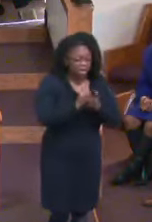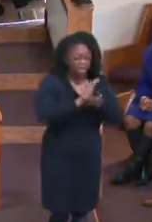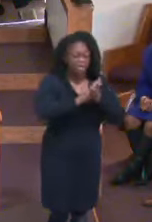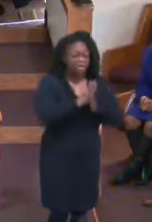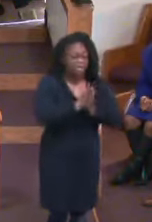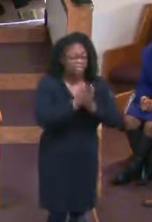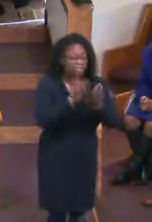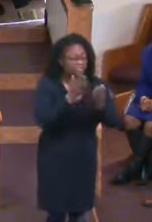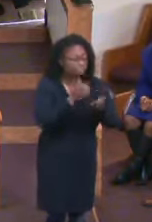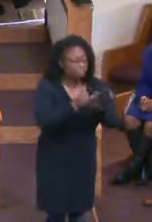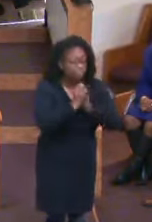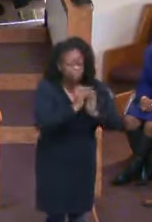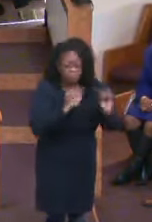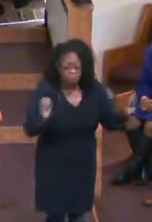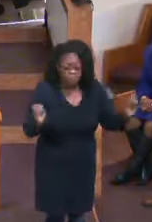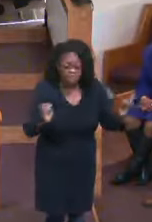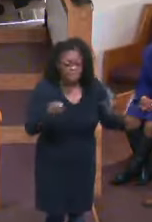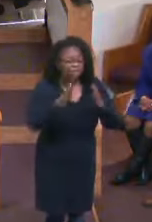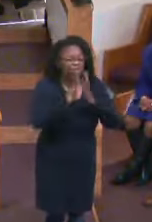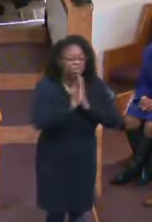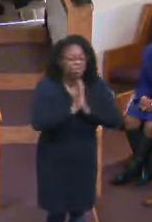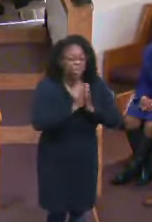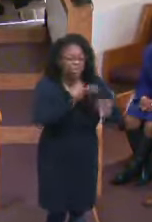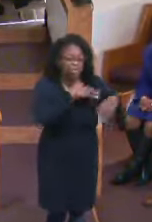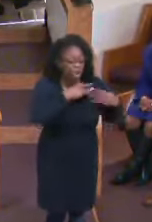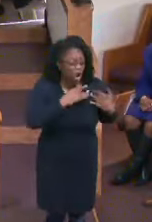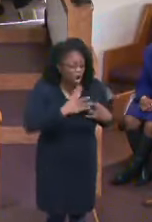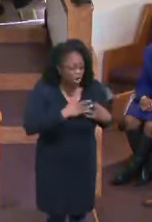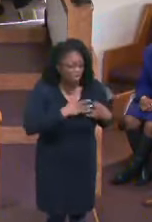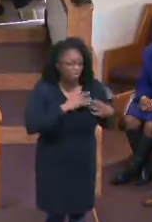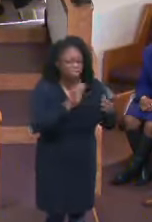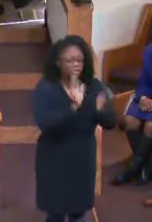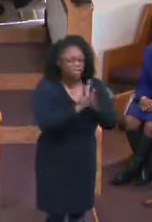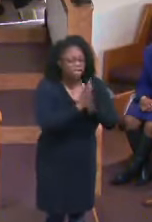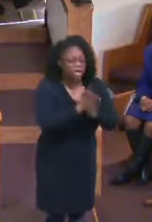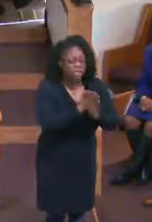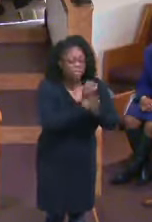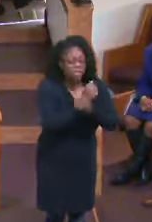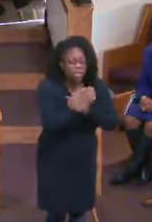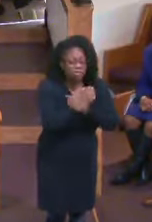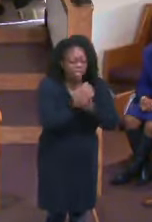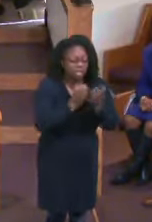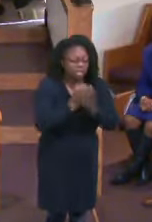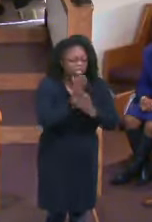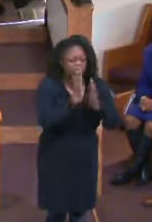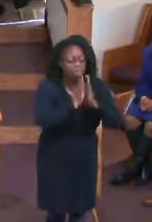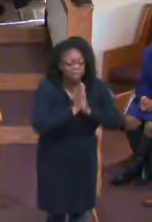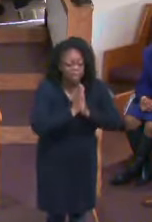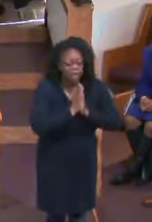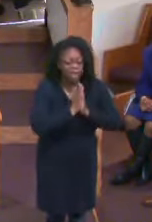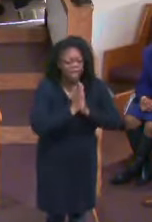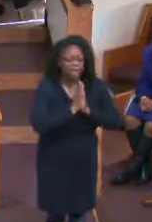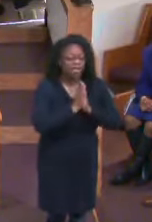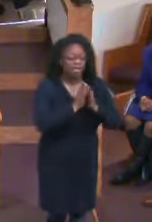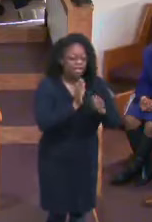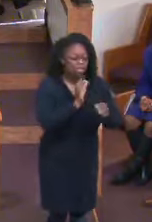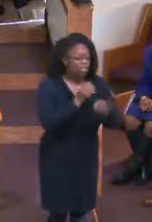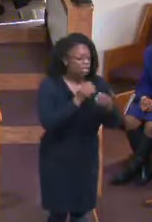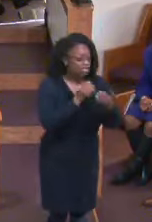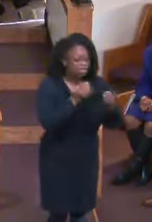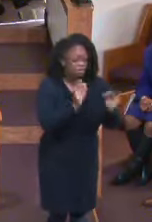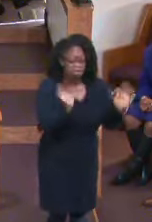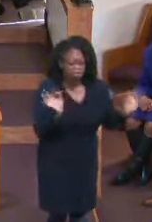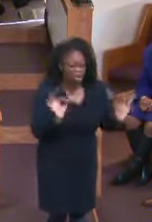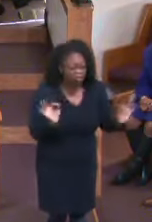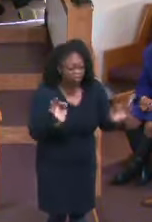becomes content. Through prayer, the heartless becomes loving. Through prayer, the worthless becomes valuable. That's